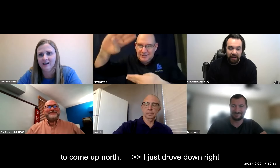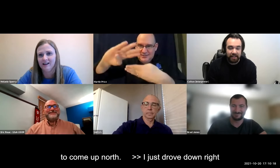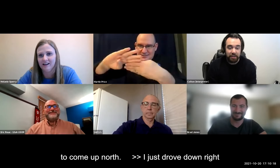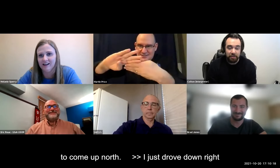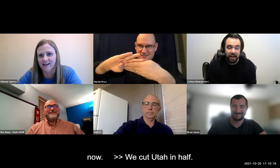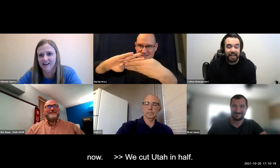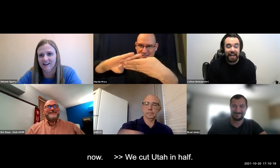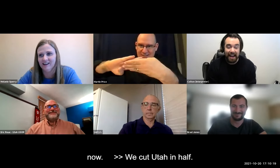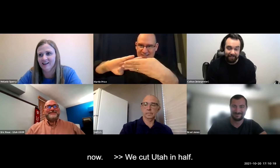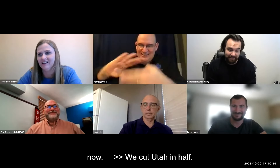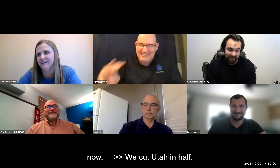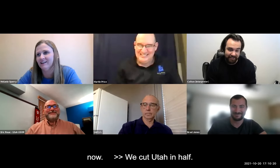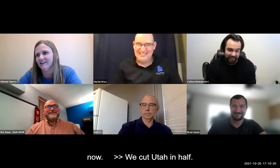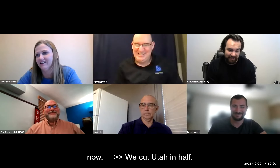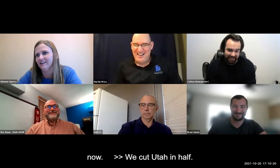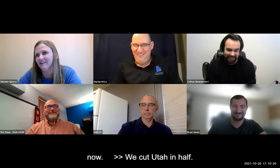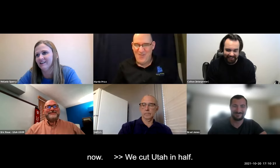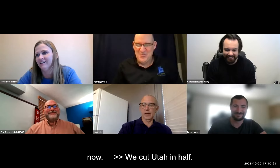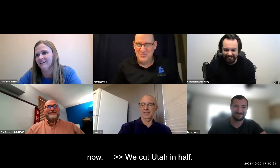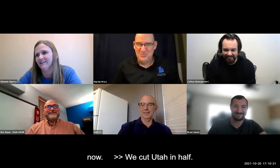Yeah, we got to cut Utah in half.